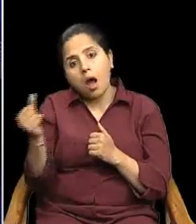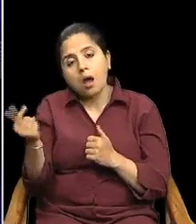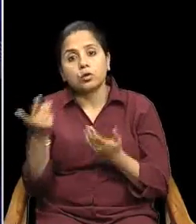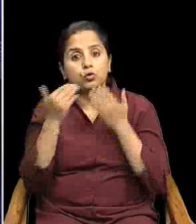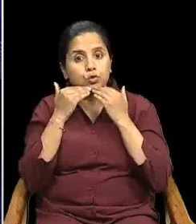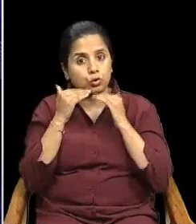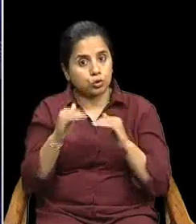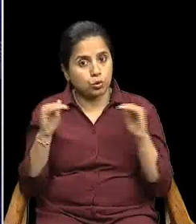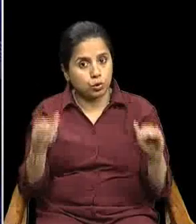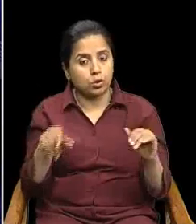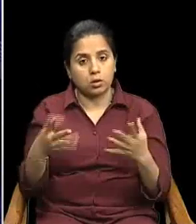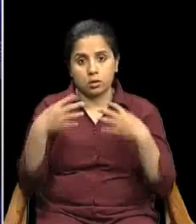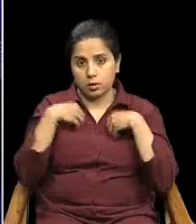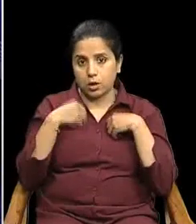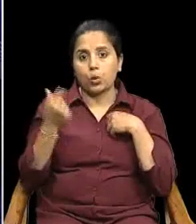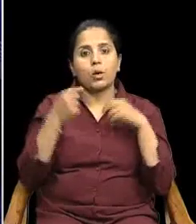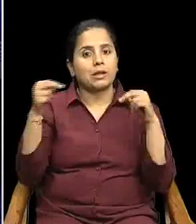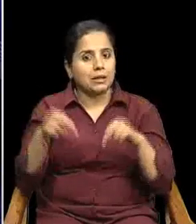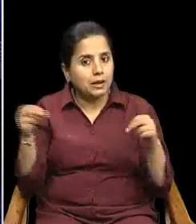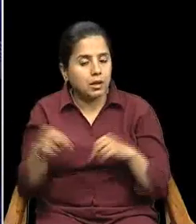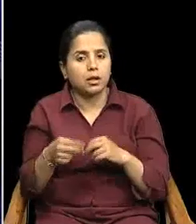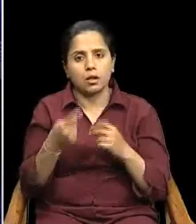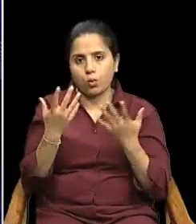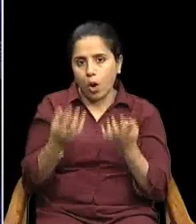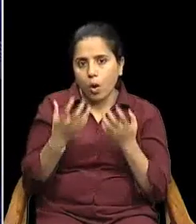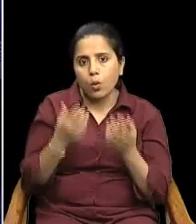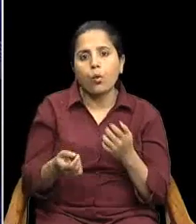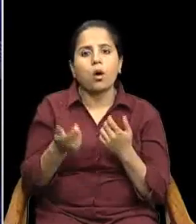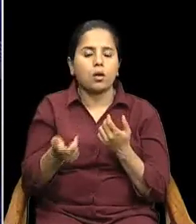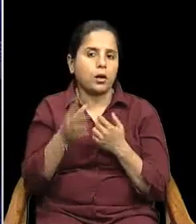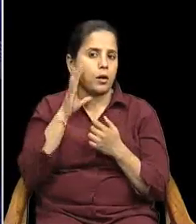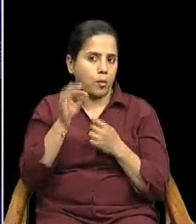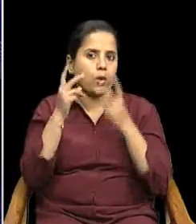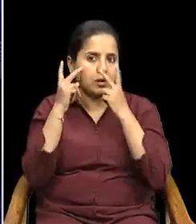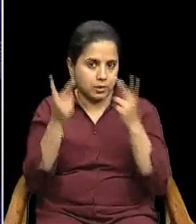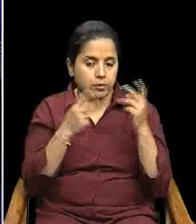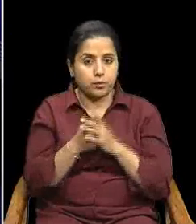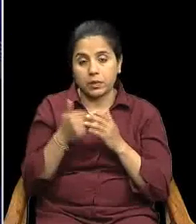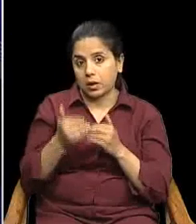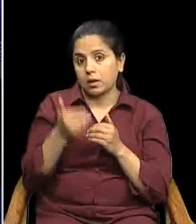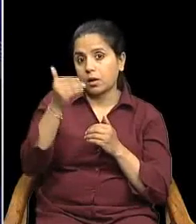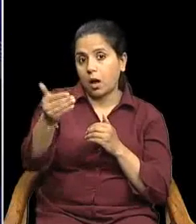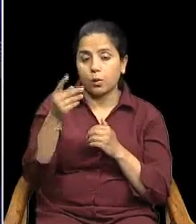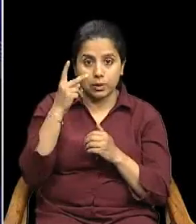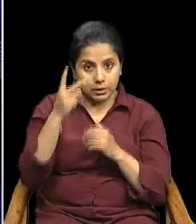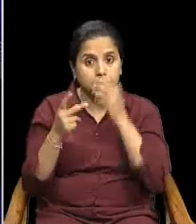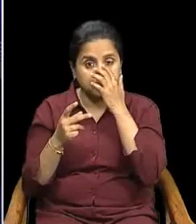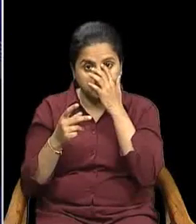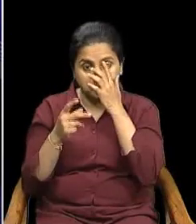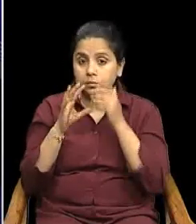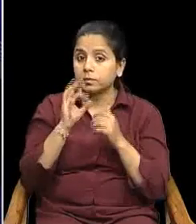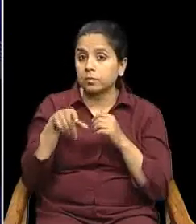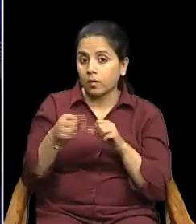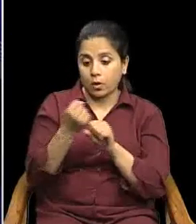student consuming needs and desires are concerned. Now, moving on to the next